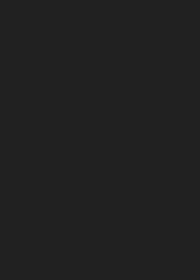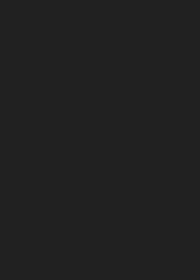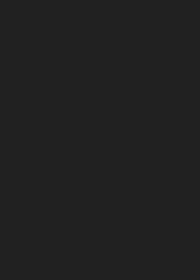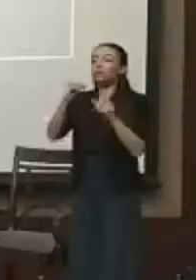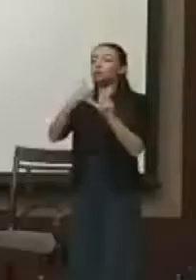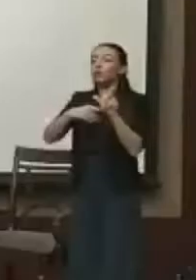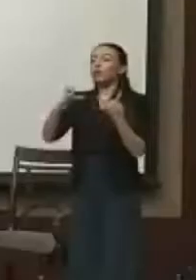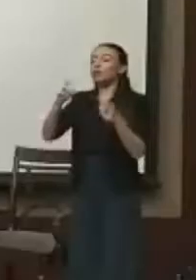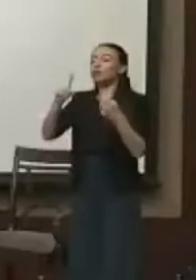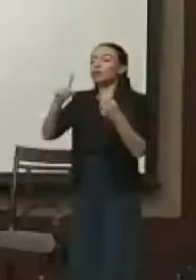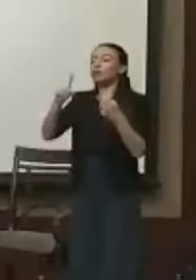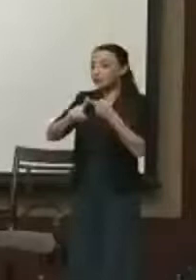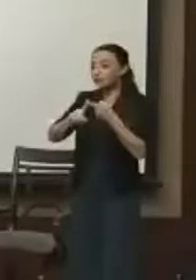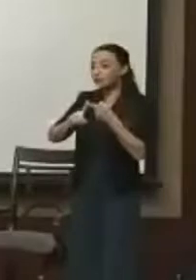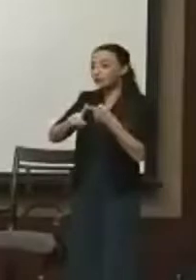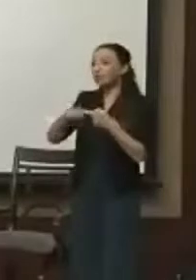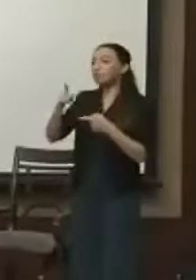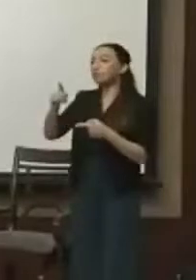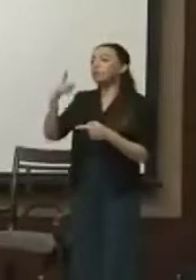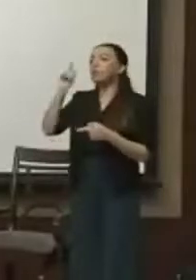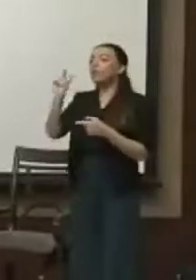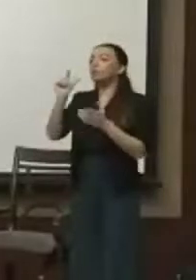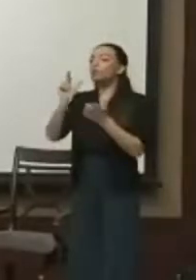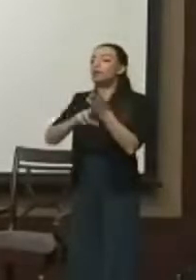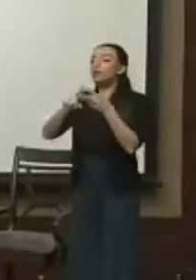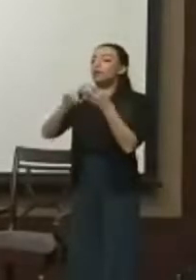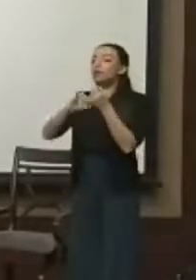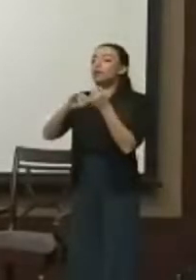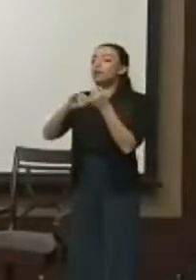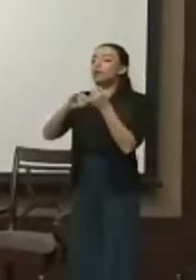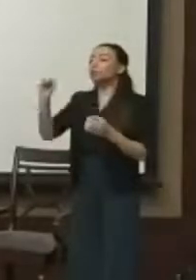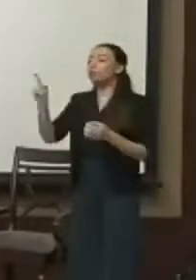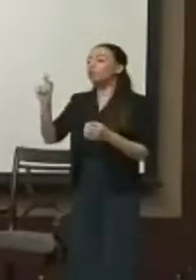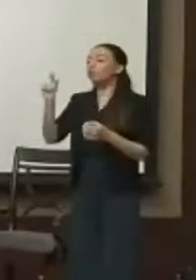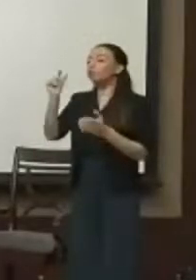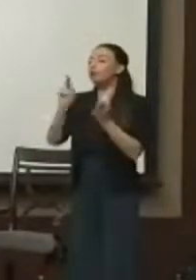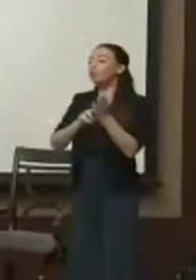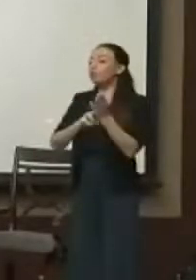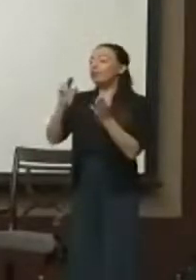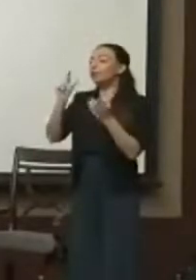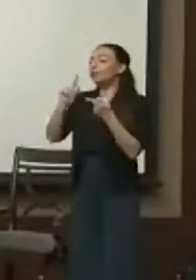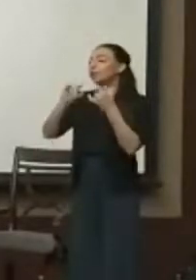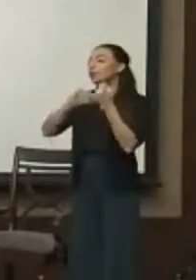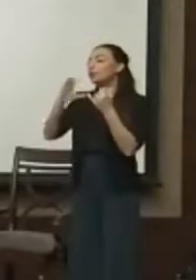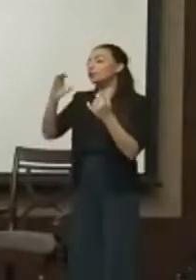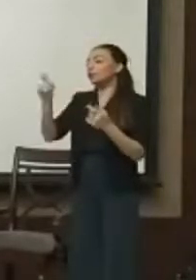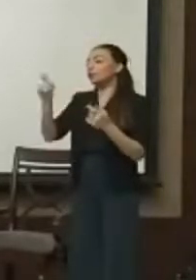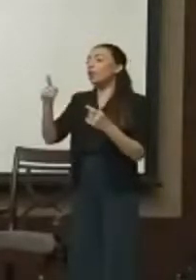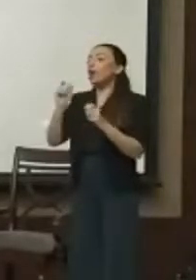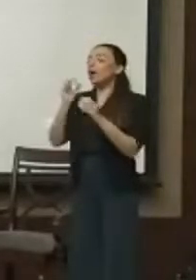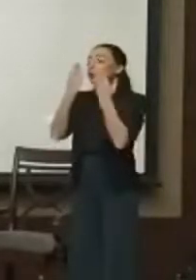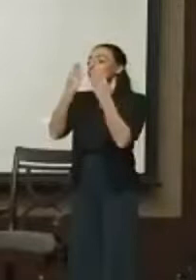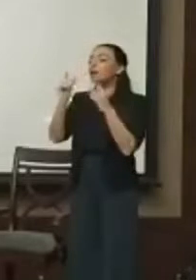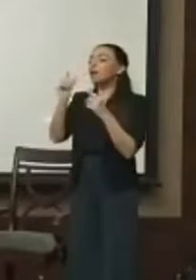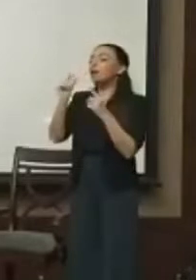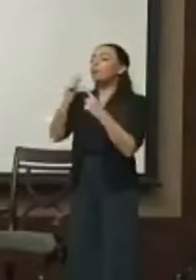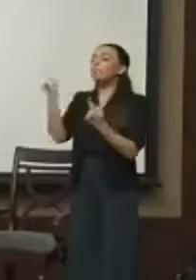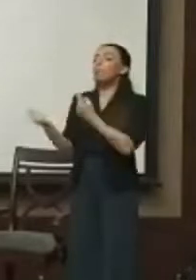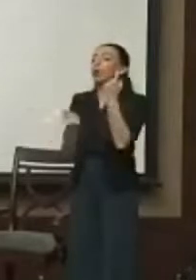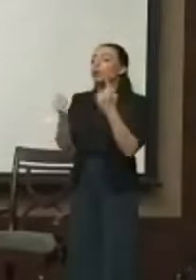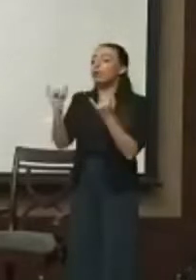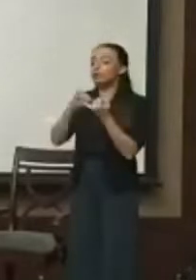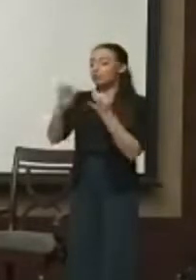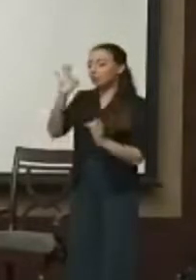Bowen, Chief of Education Unit, UNESCO, New Delhi office. With a background in political science and international